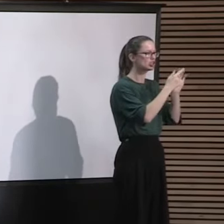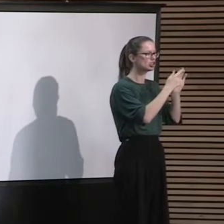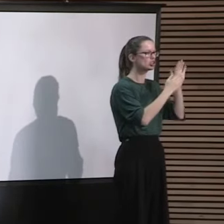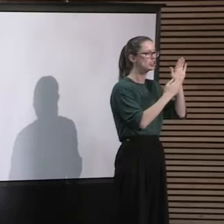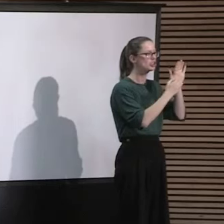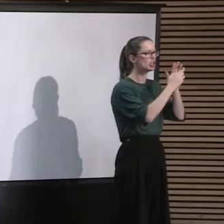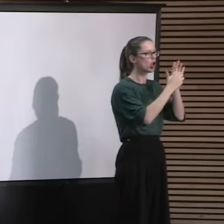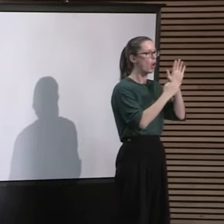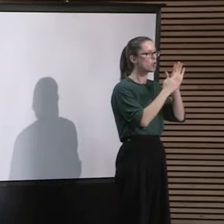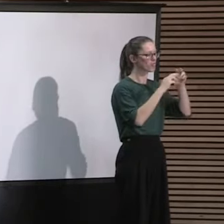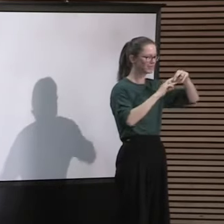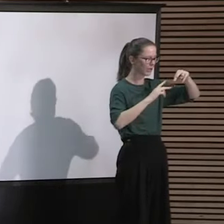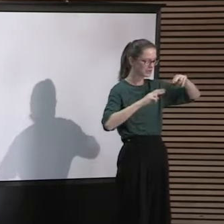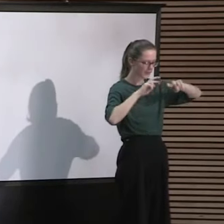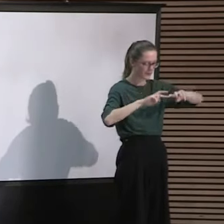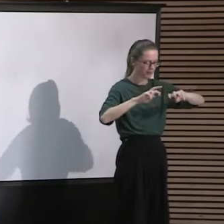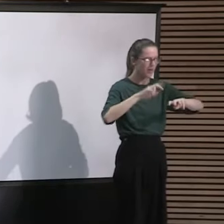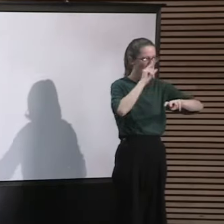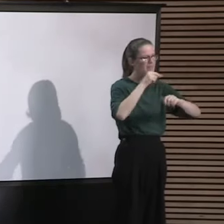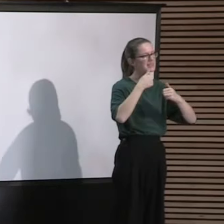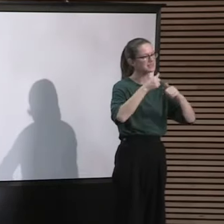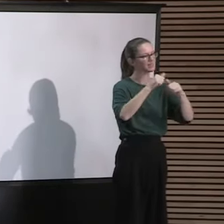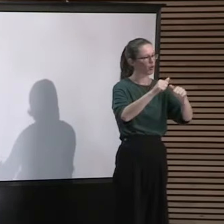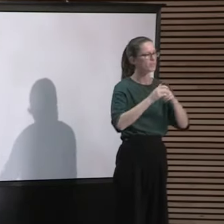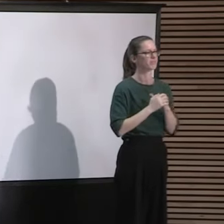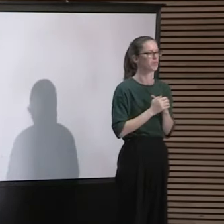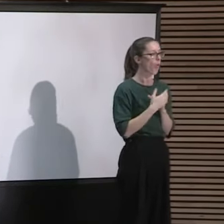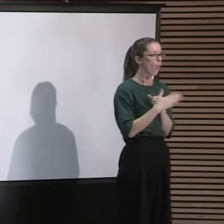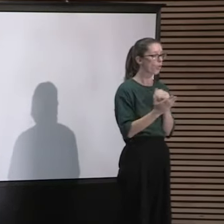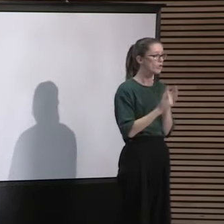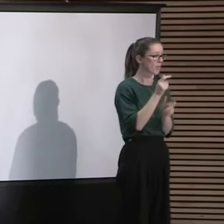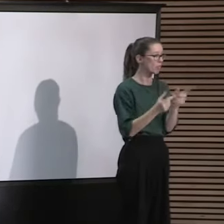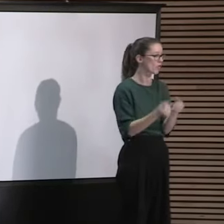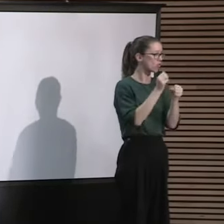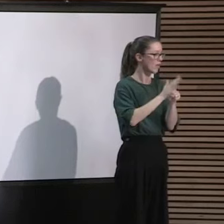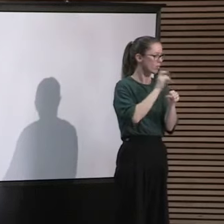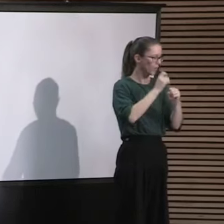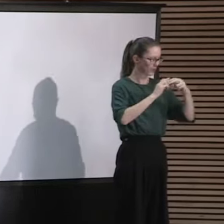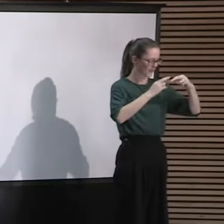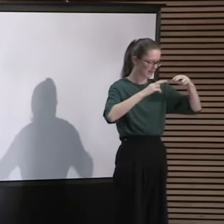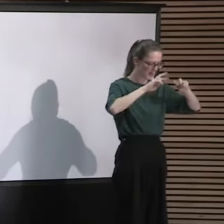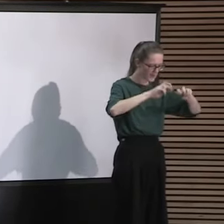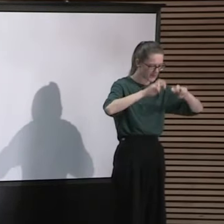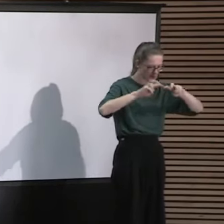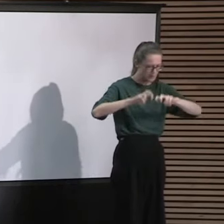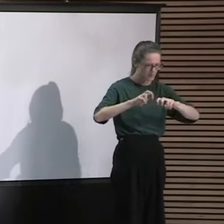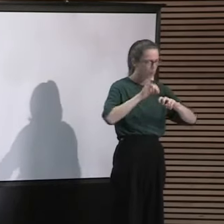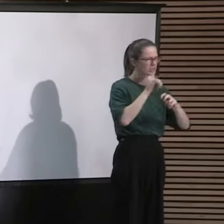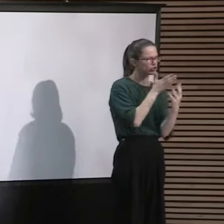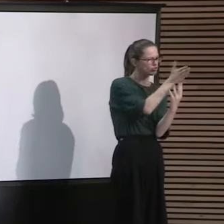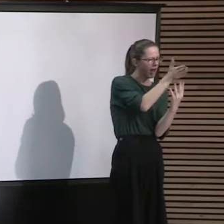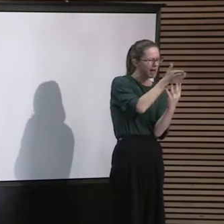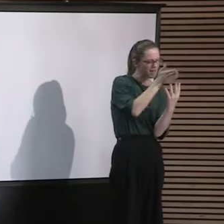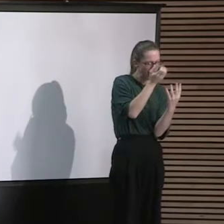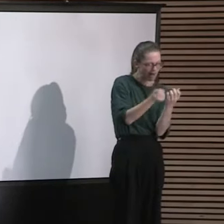there'll be RNA material in the sample. So yes, all the new cases are being sequenced, and furthermore, that will help us sort of outline,